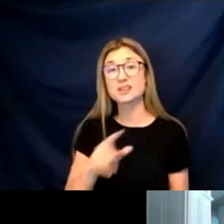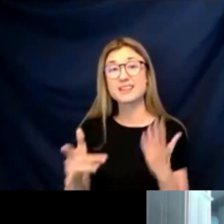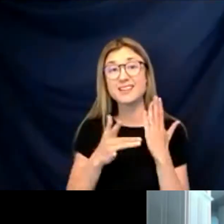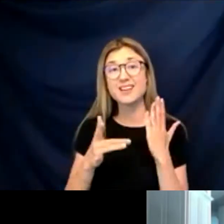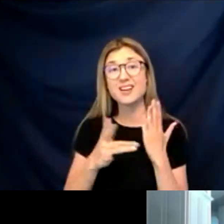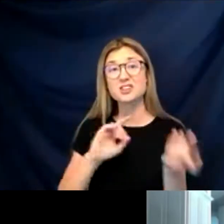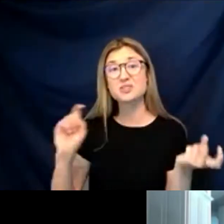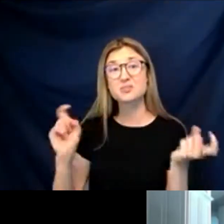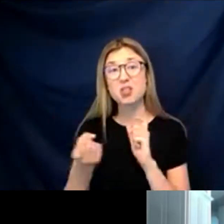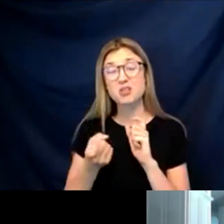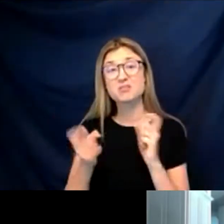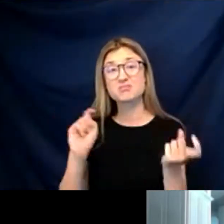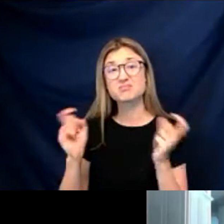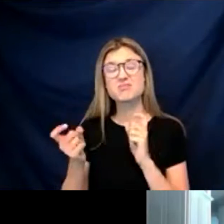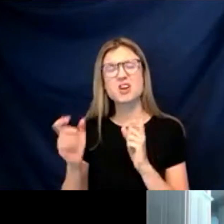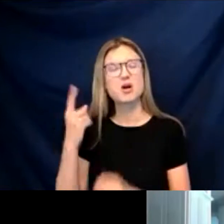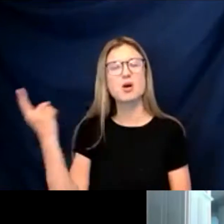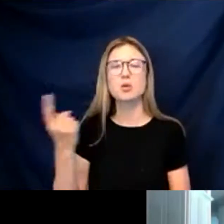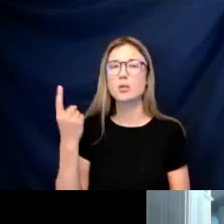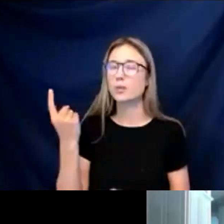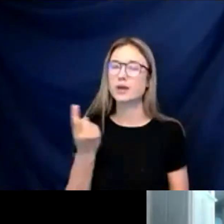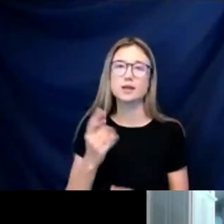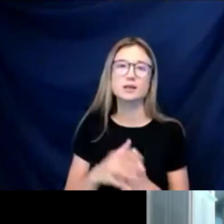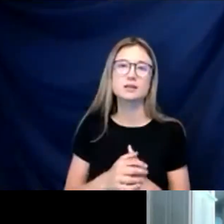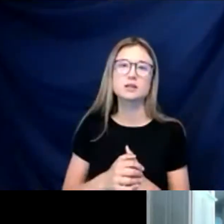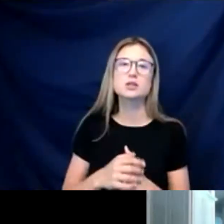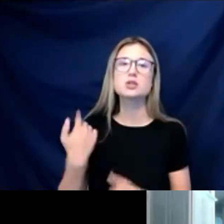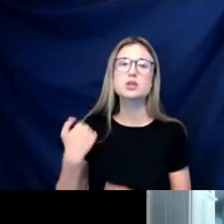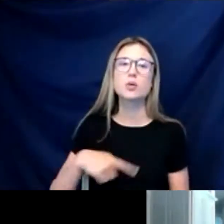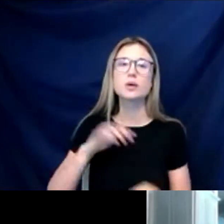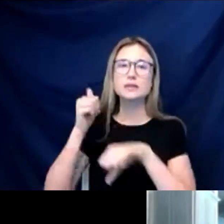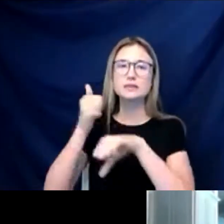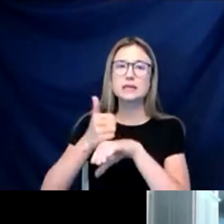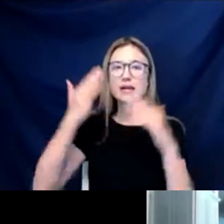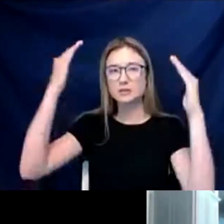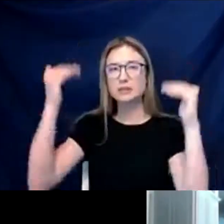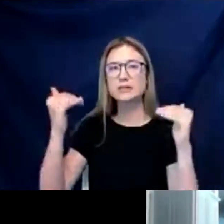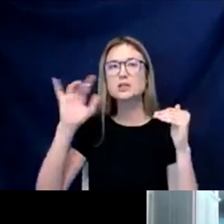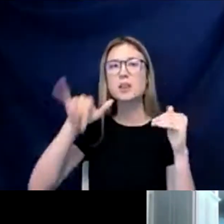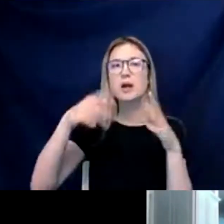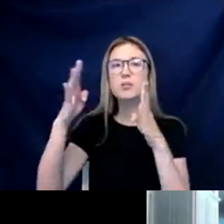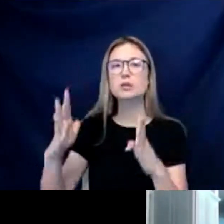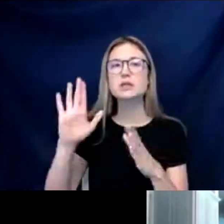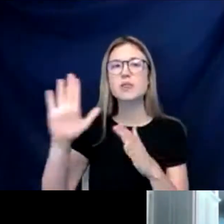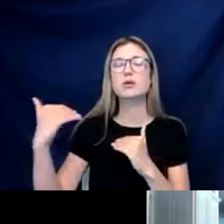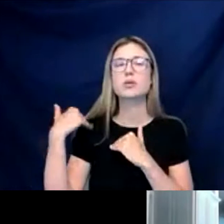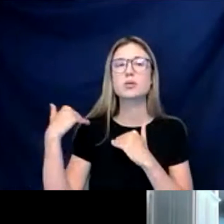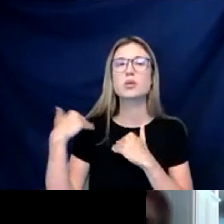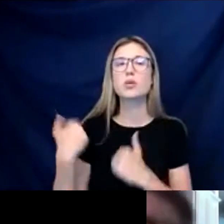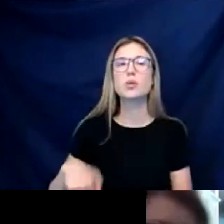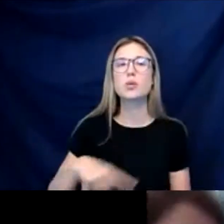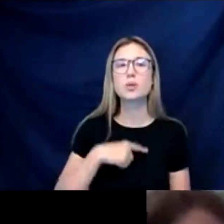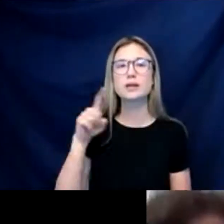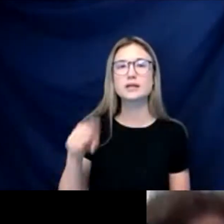So, you know, as we set our expectations of what that person wants to do, I think we need to keep in mind that that person can't